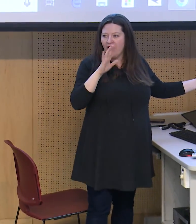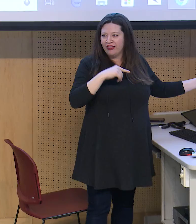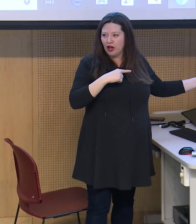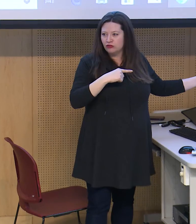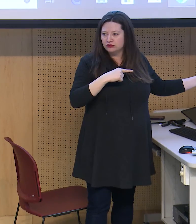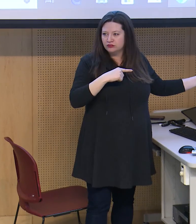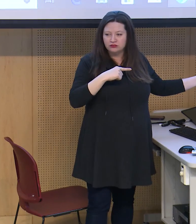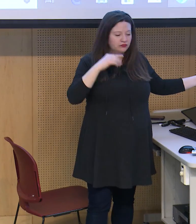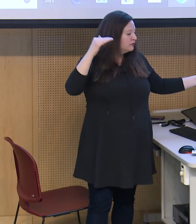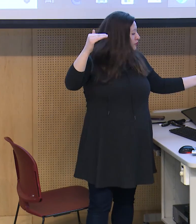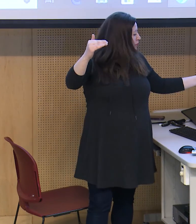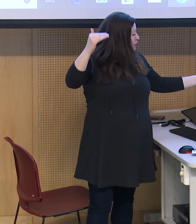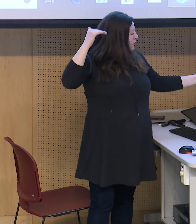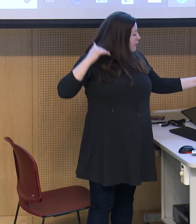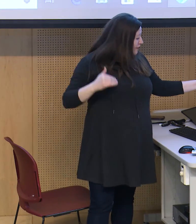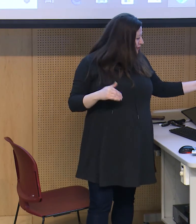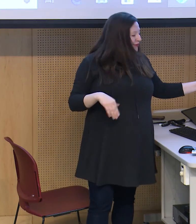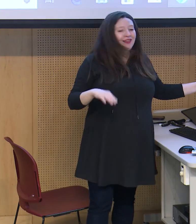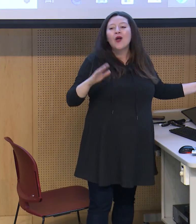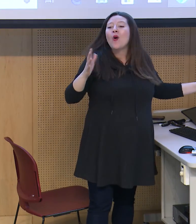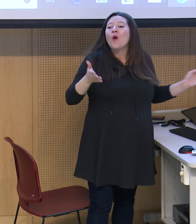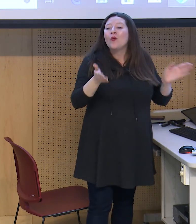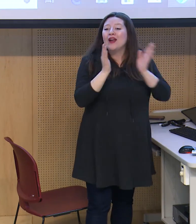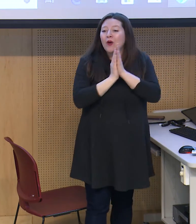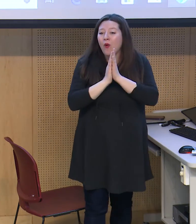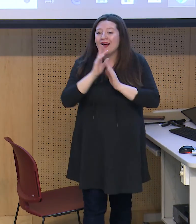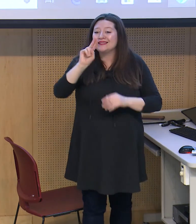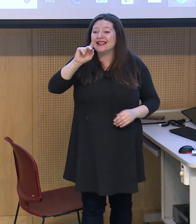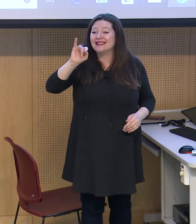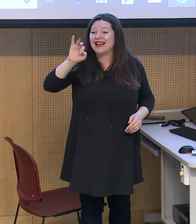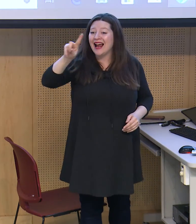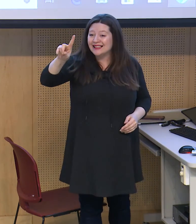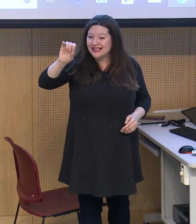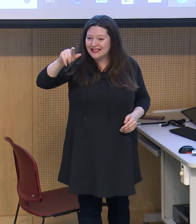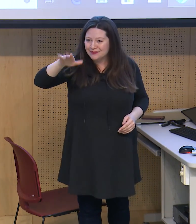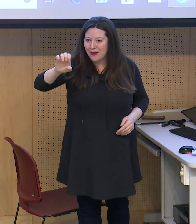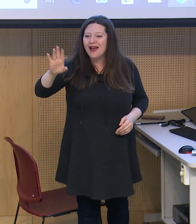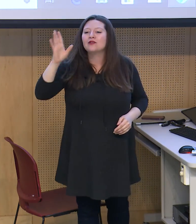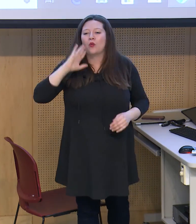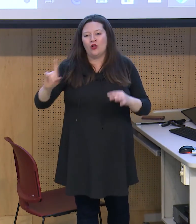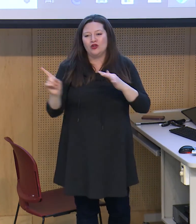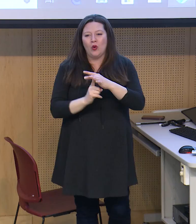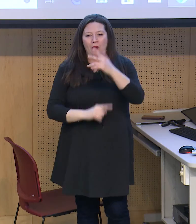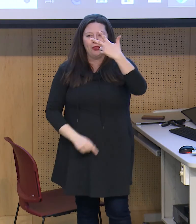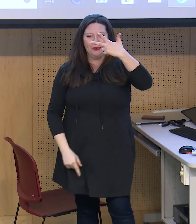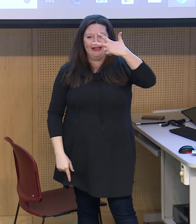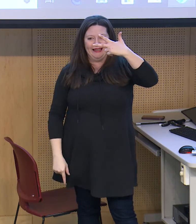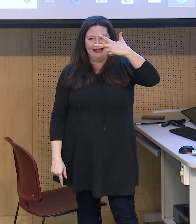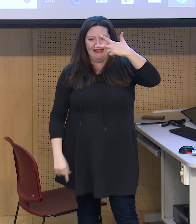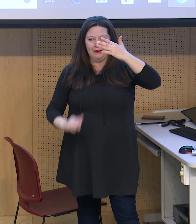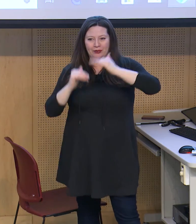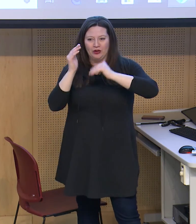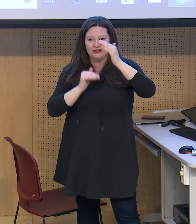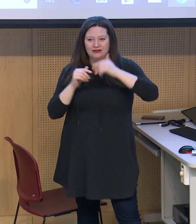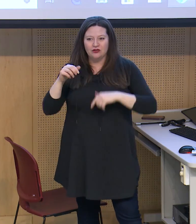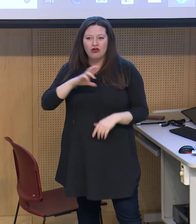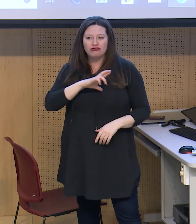It won't show up under this particular heading. And the next one down is request NTID space. You'll